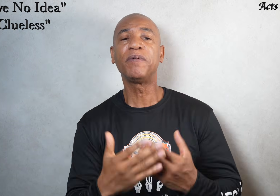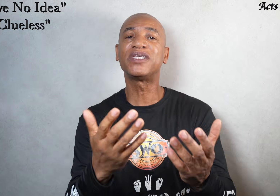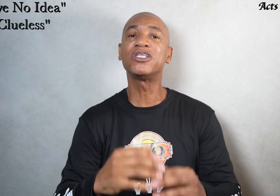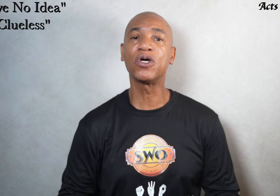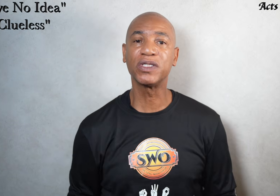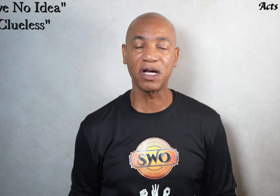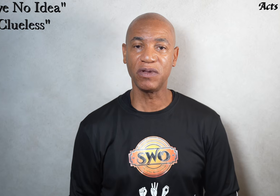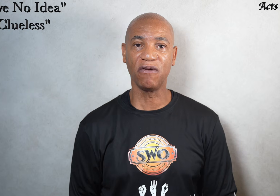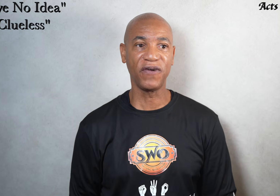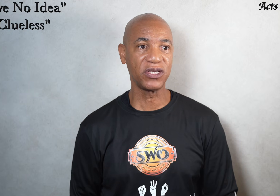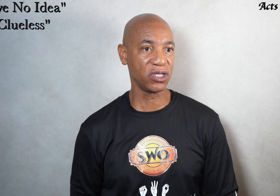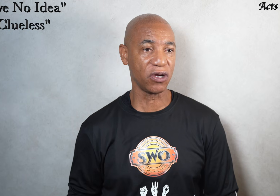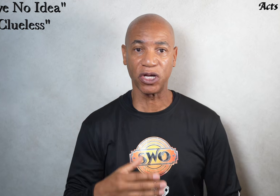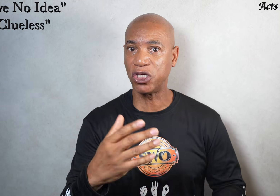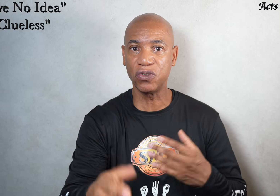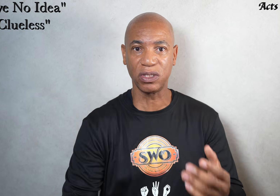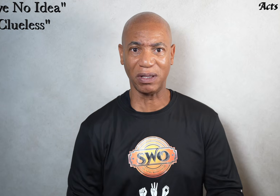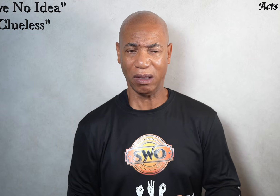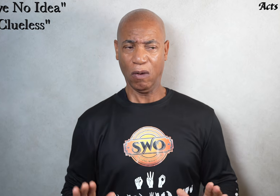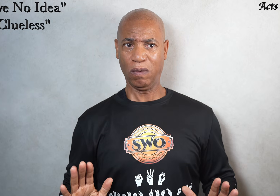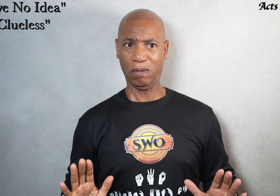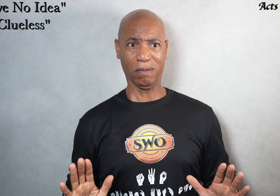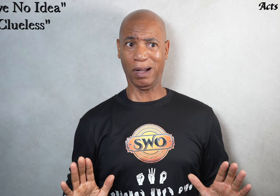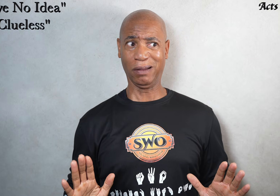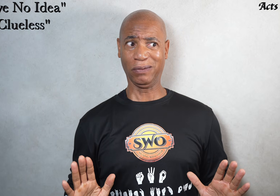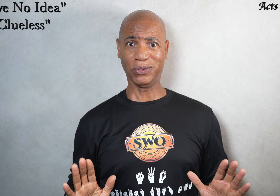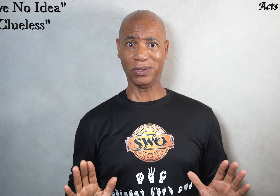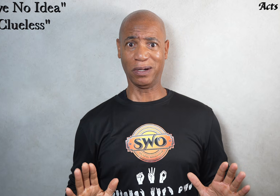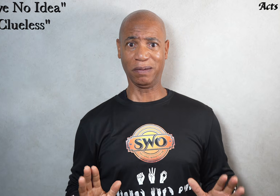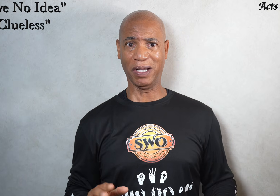pretend someone's coming in your face and they're accusing, like, oh, I don't know what you're talking about.